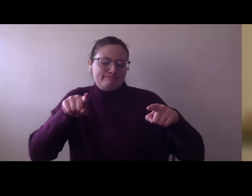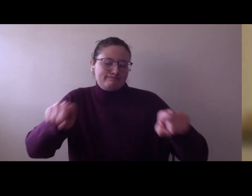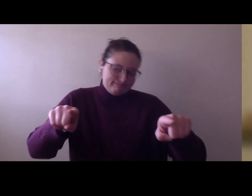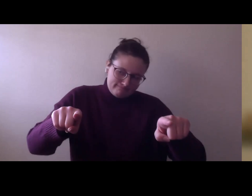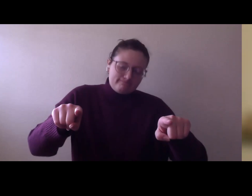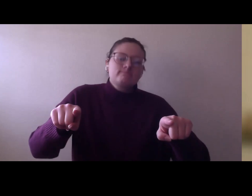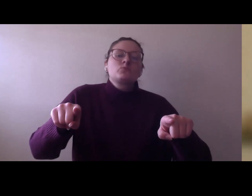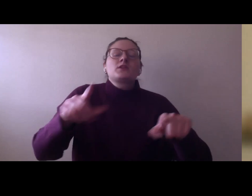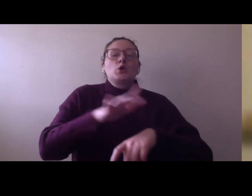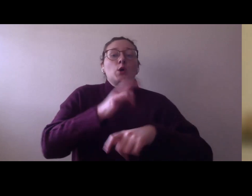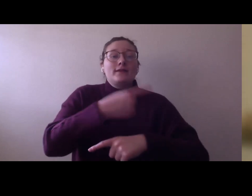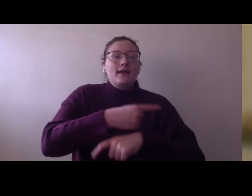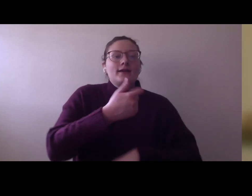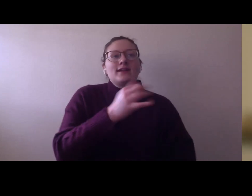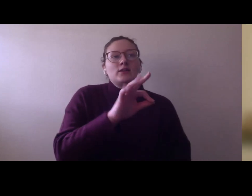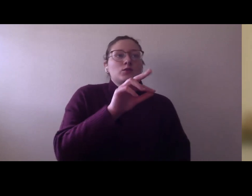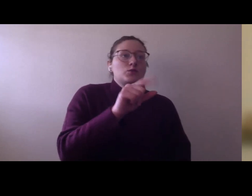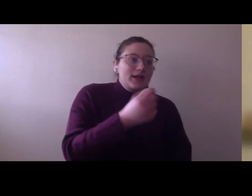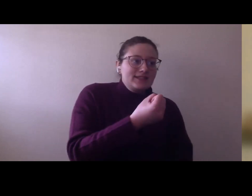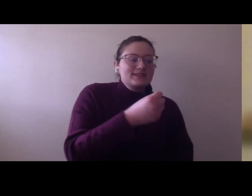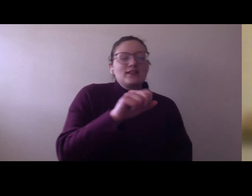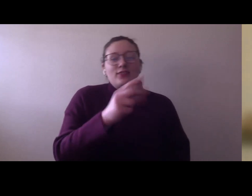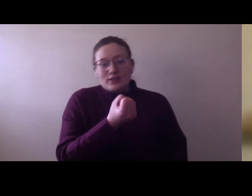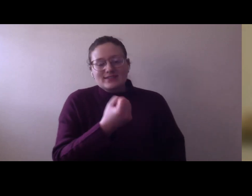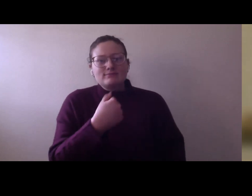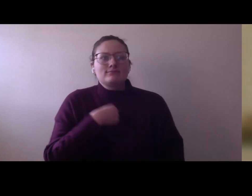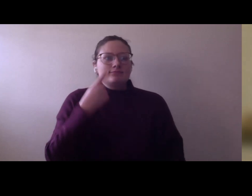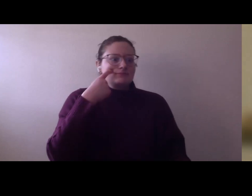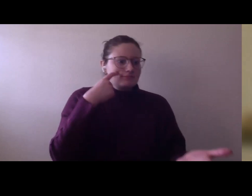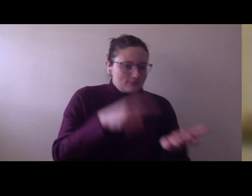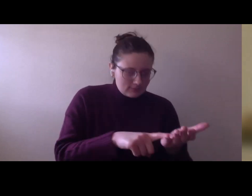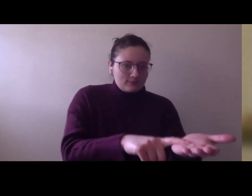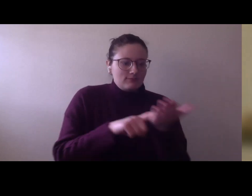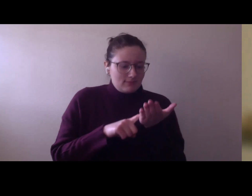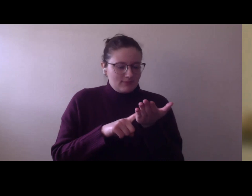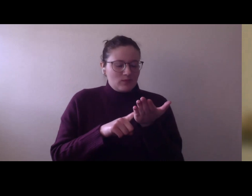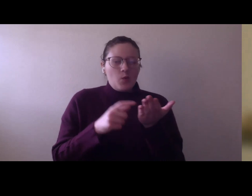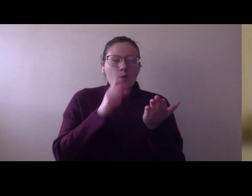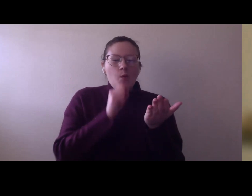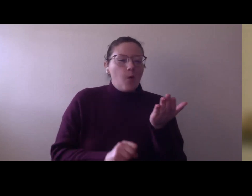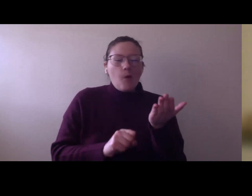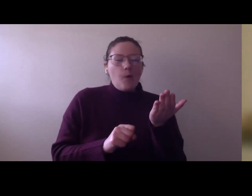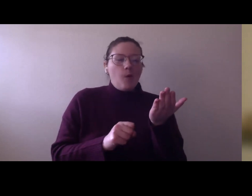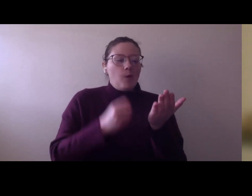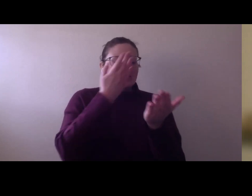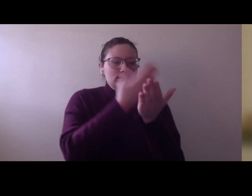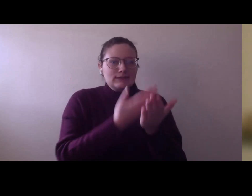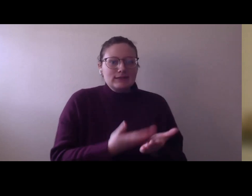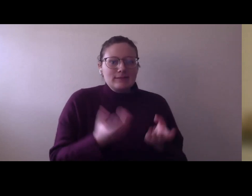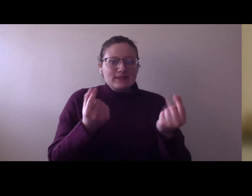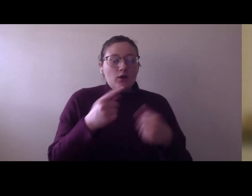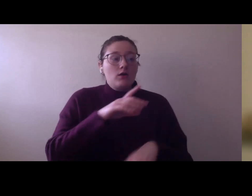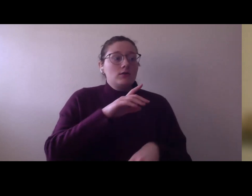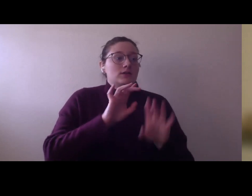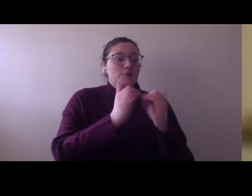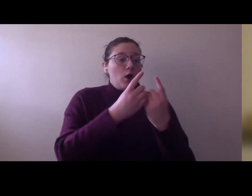in the 1920s, 30s, I actually literally come across archival materials where a department chair will